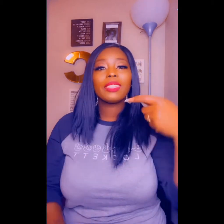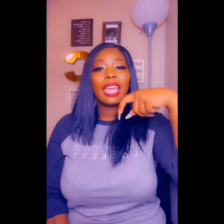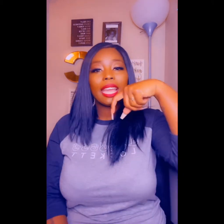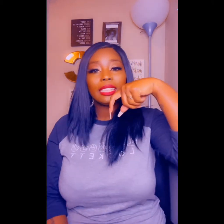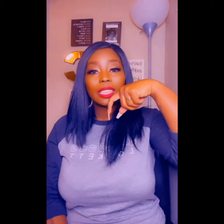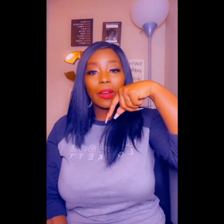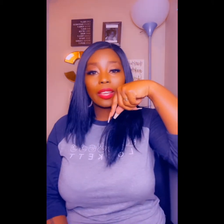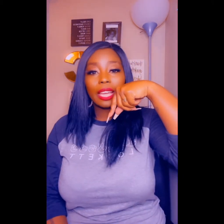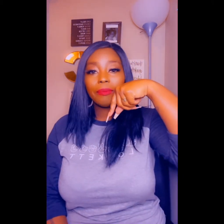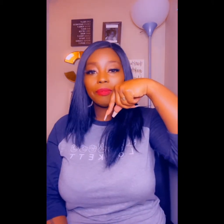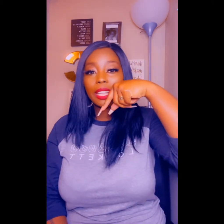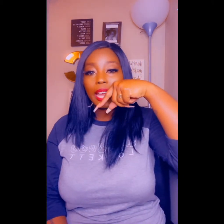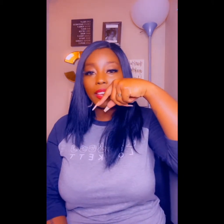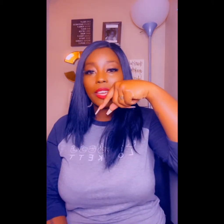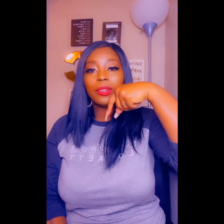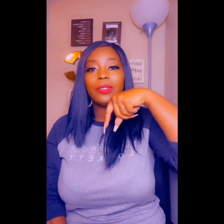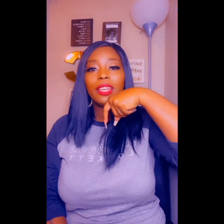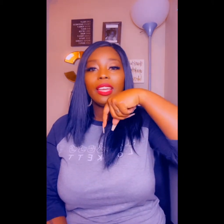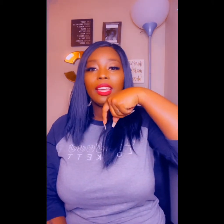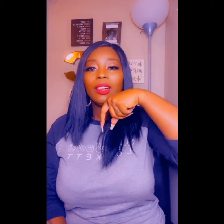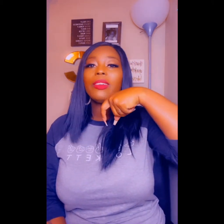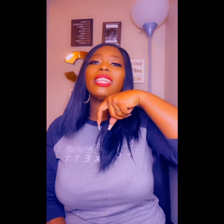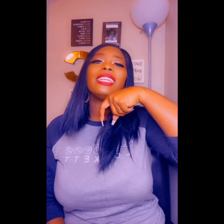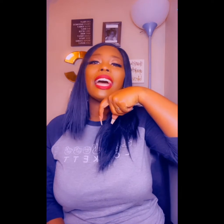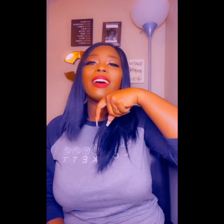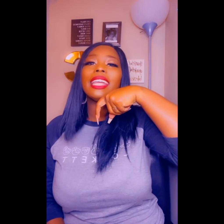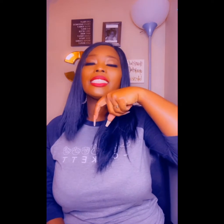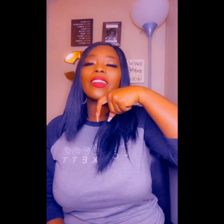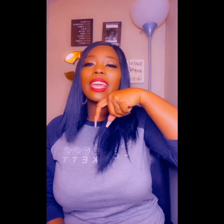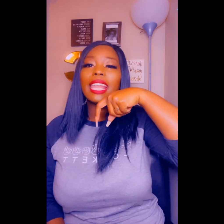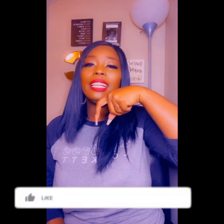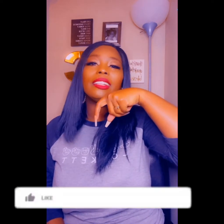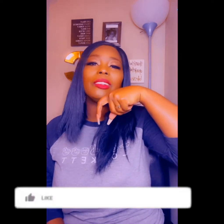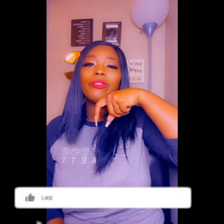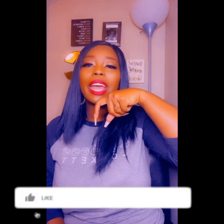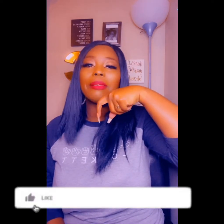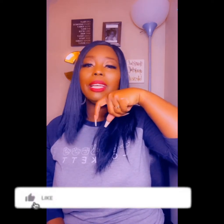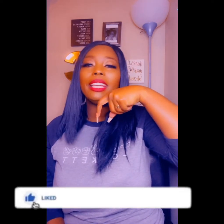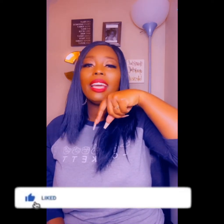then turkey, like a Q. Wiggle it. Y'all know how that turkey had that little fatty meat.